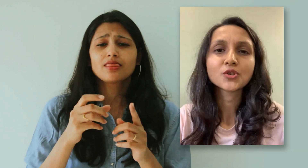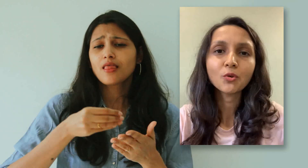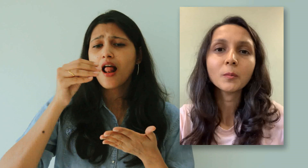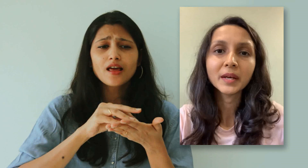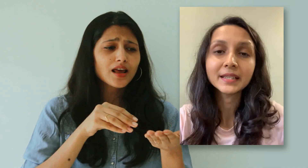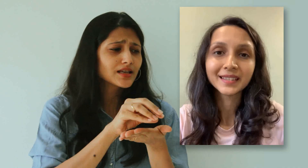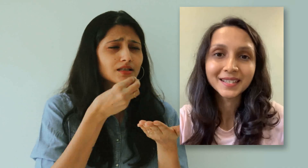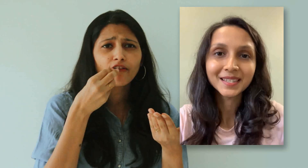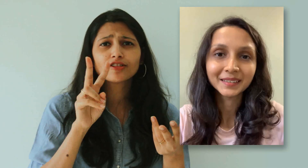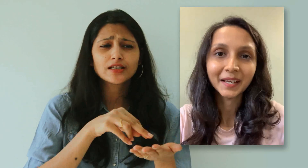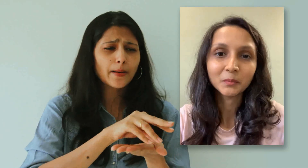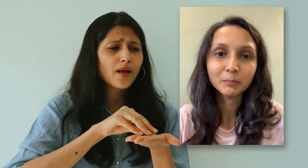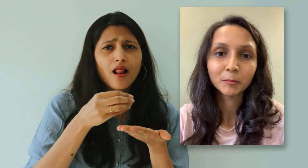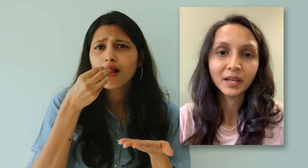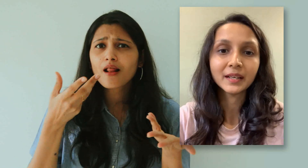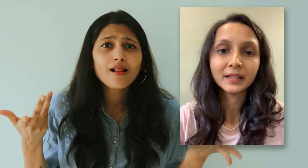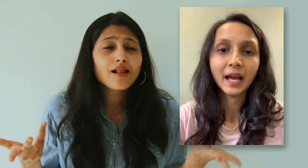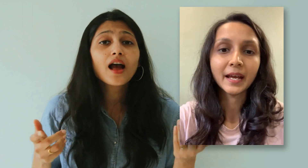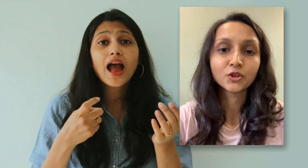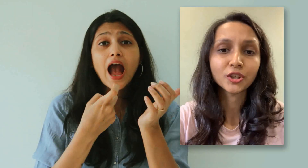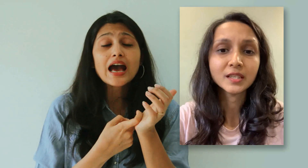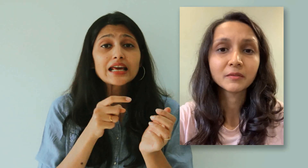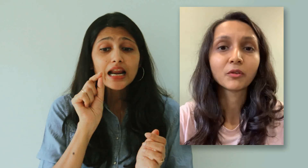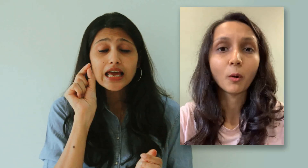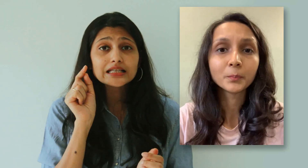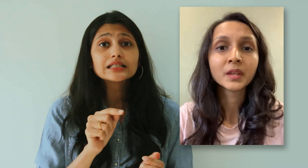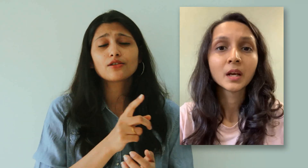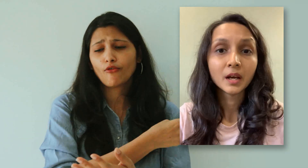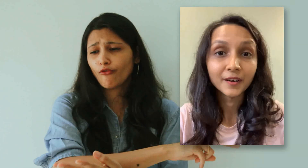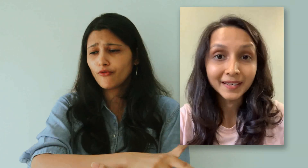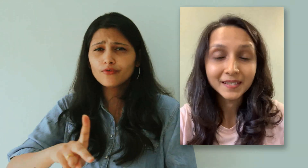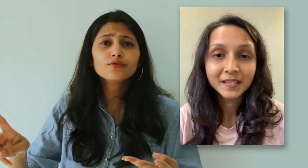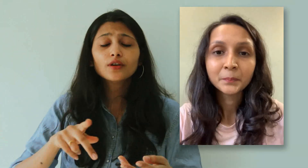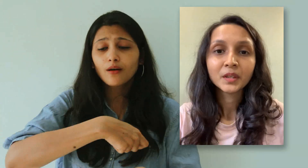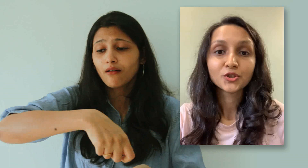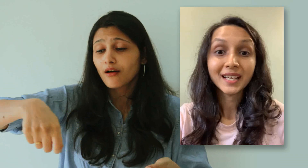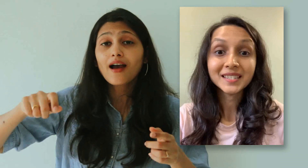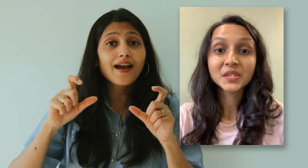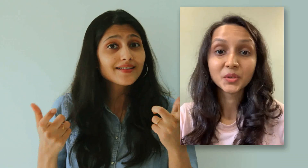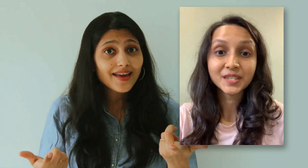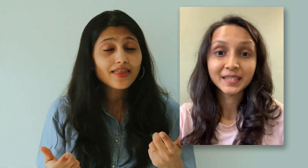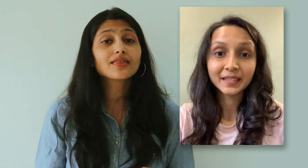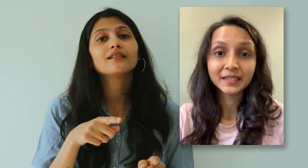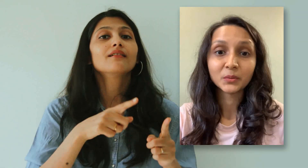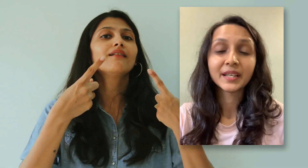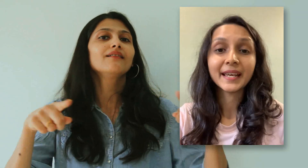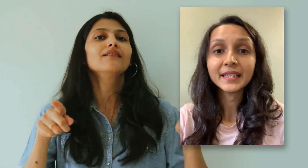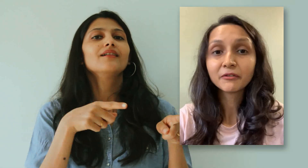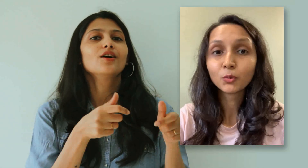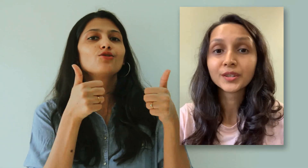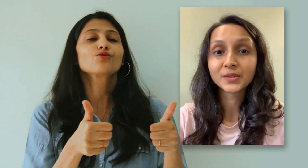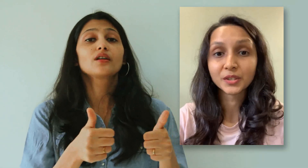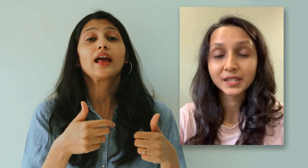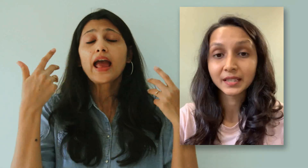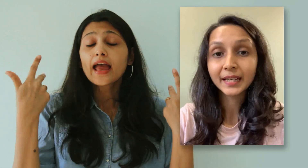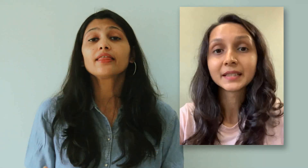chawal. So many things that can be prepared and had just from rice. So that's its versatility. When any